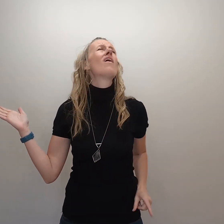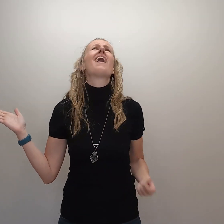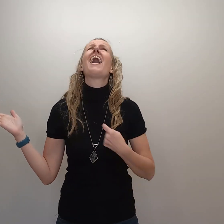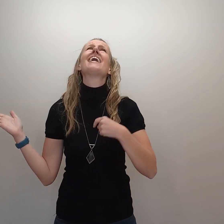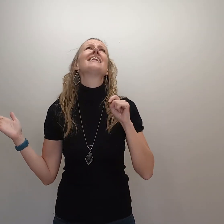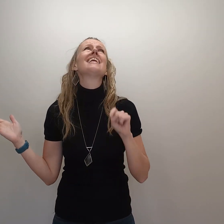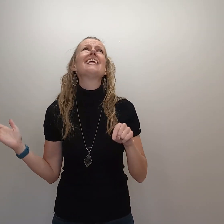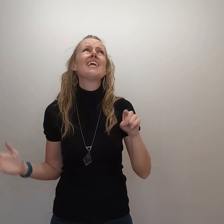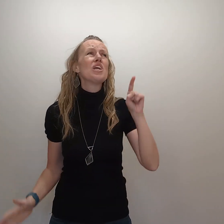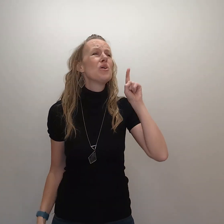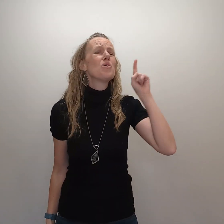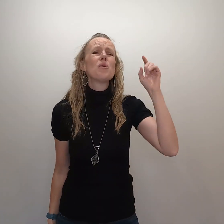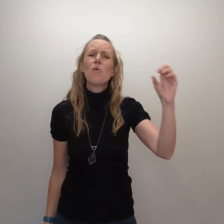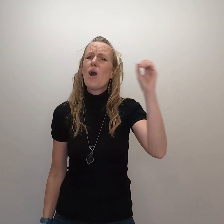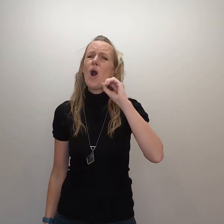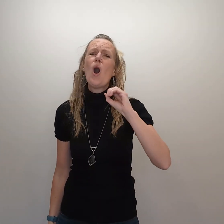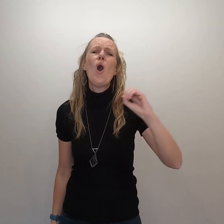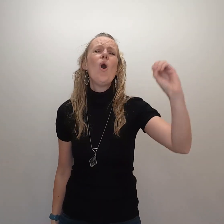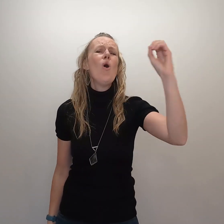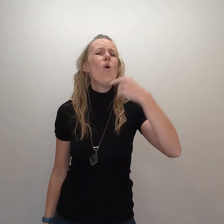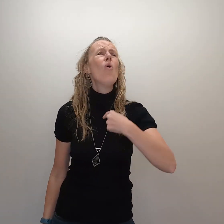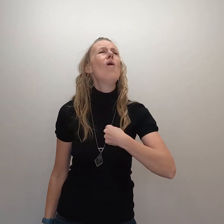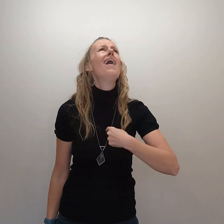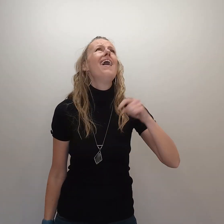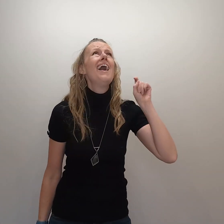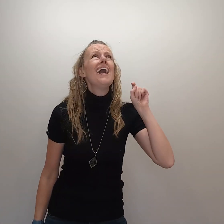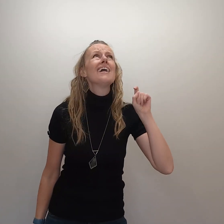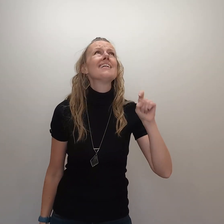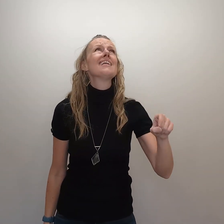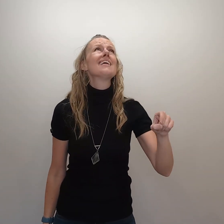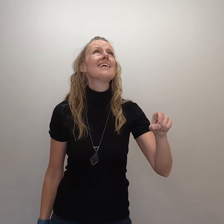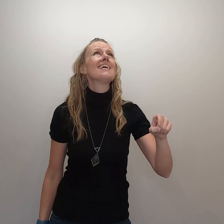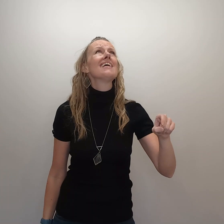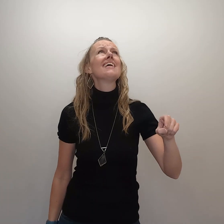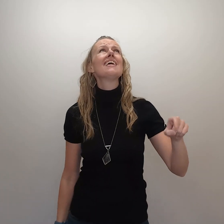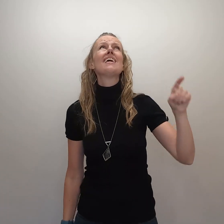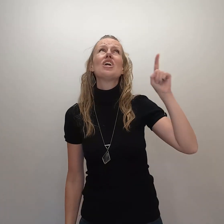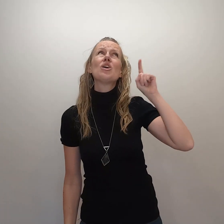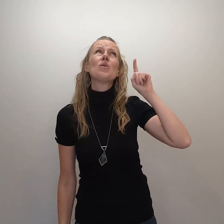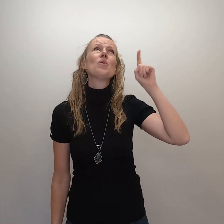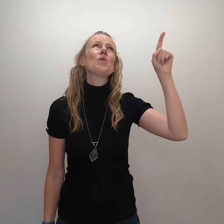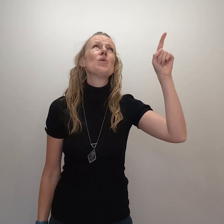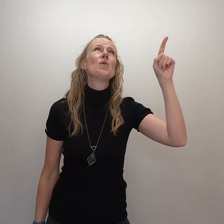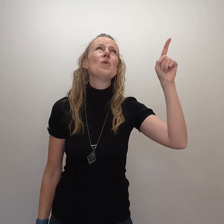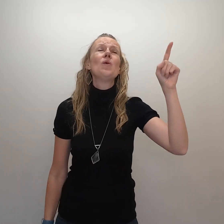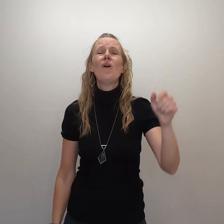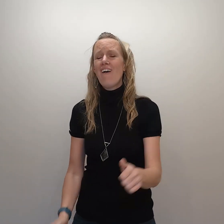Lord, I need you. Oh, I need you.